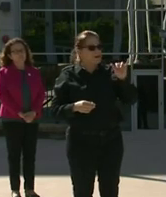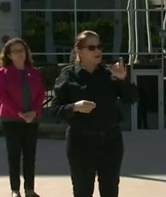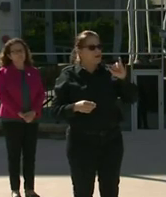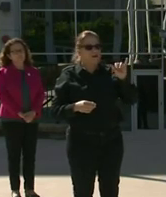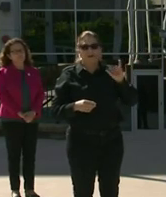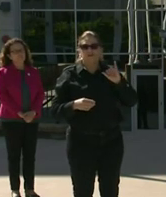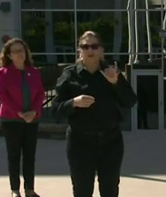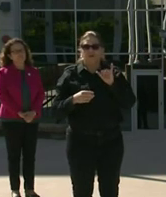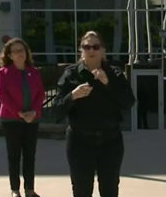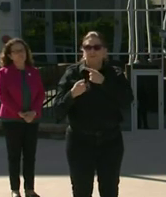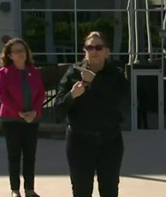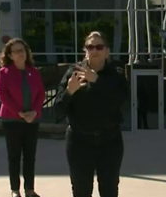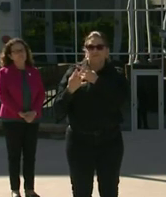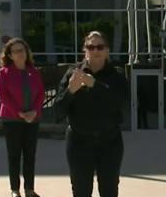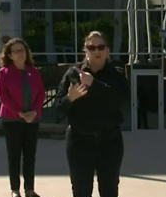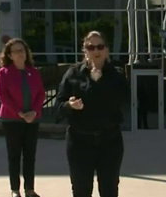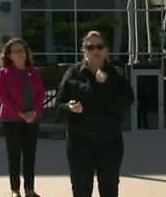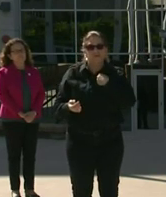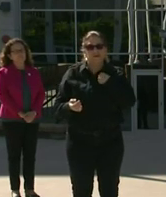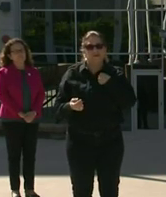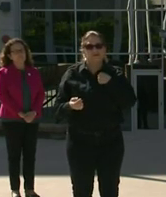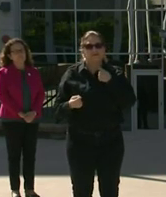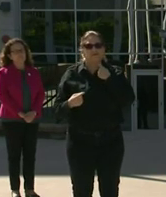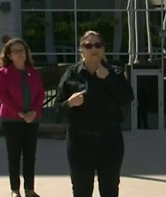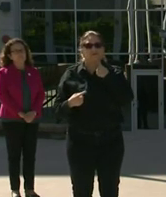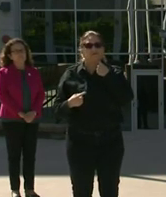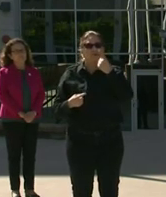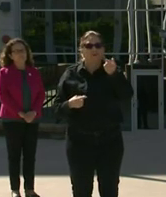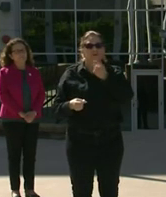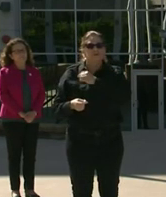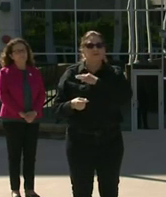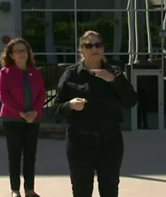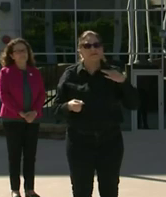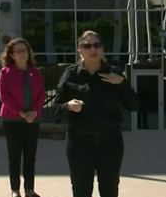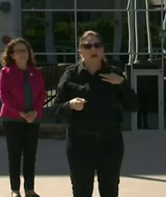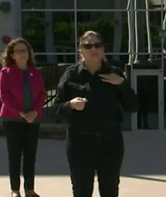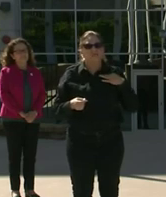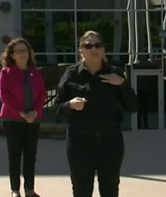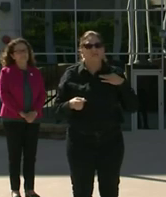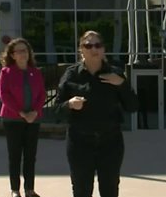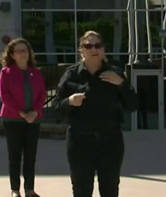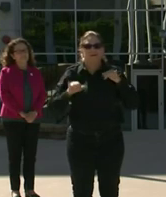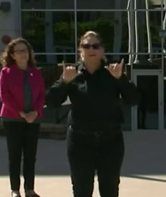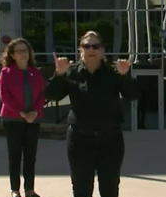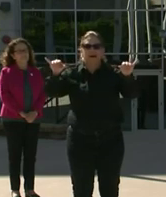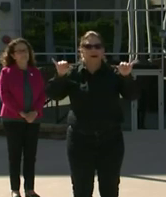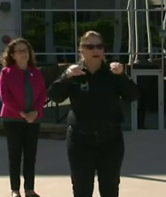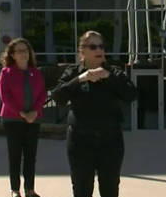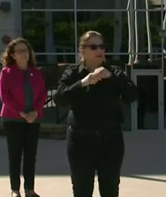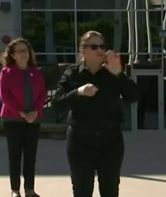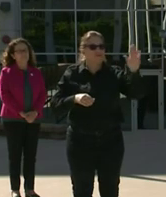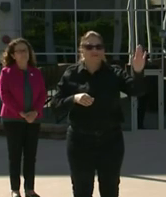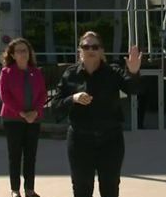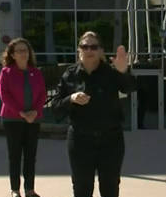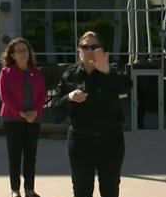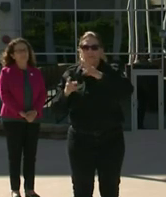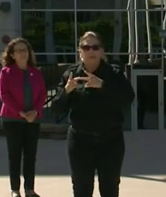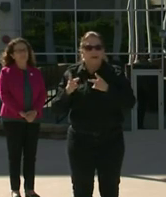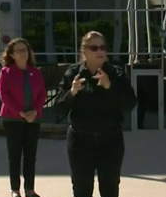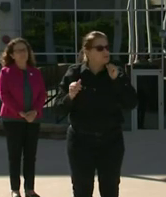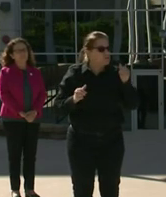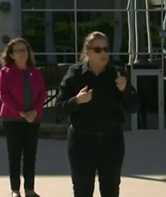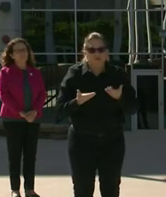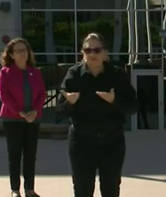to basically stay in place, get in the bubble and don't go out, don't serve meals because they're concerned about their